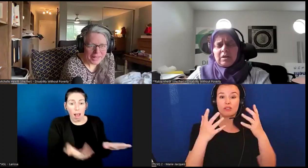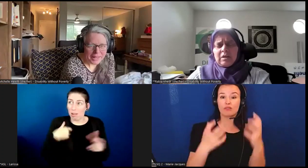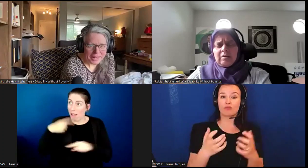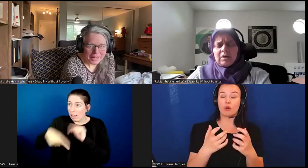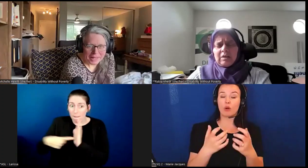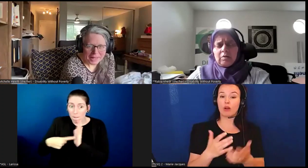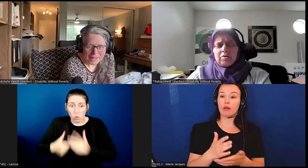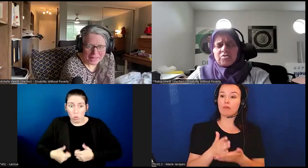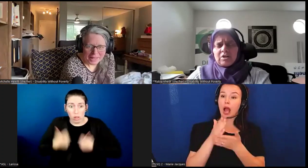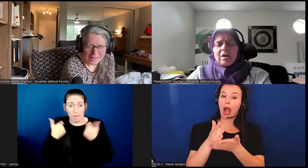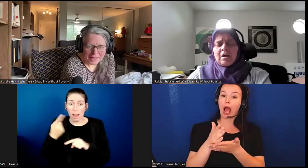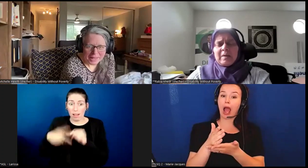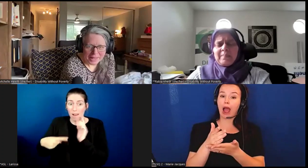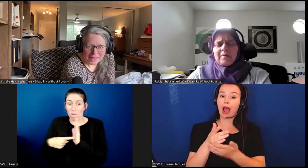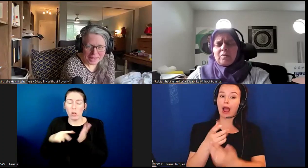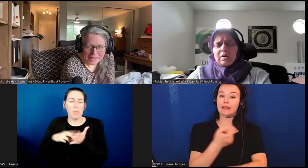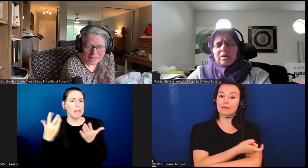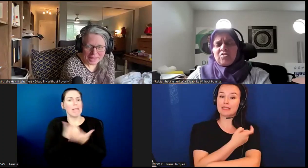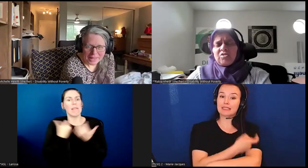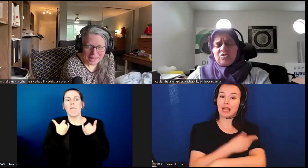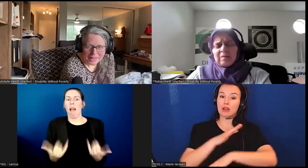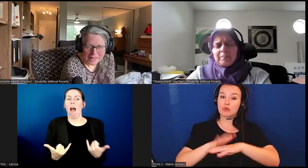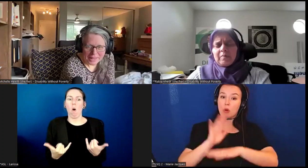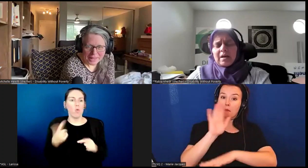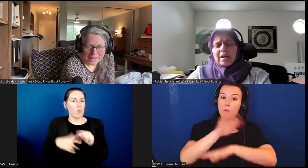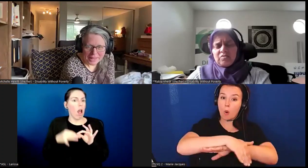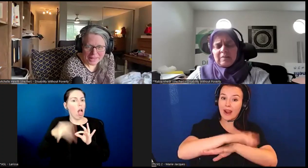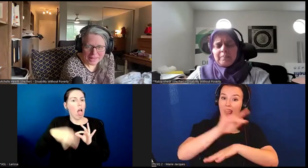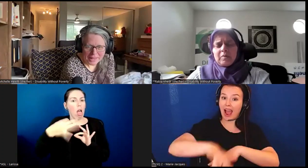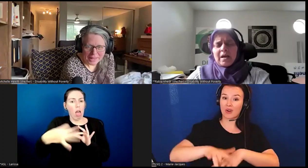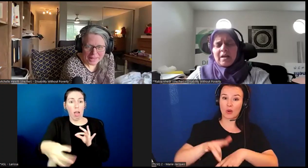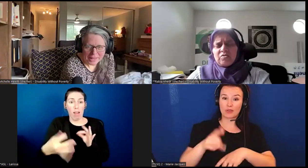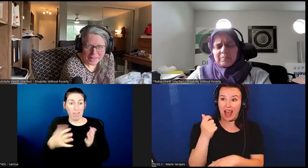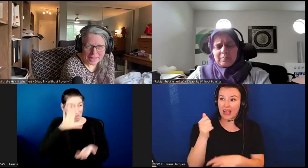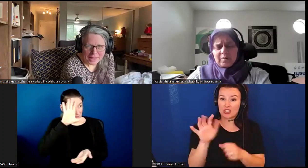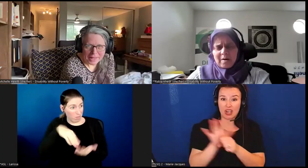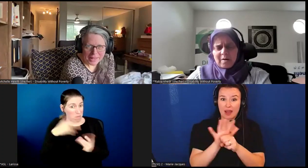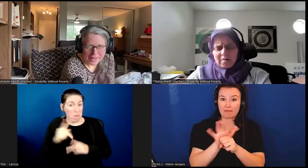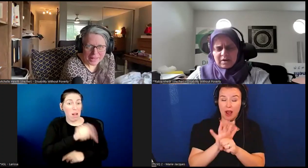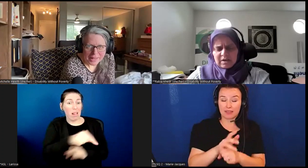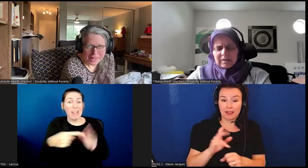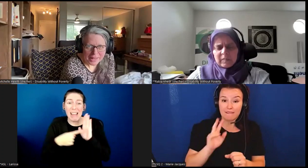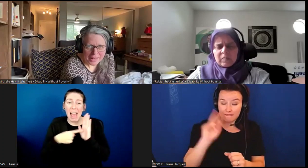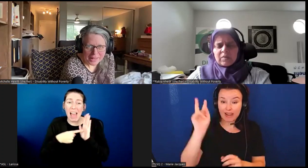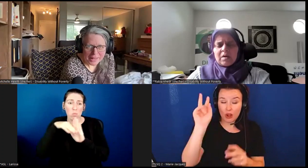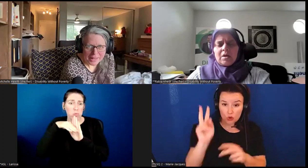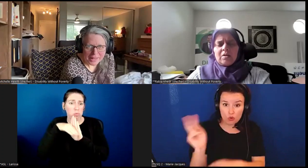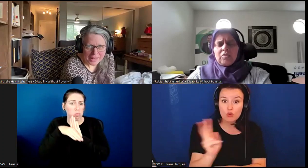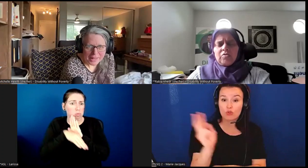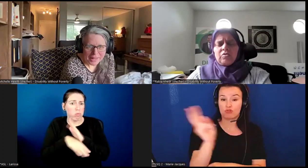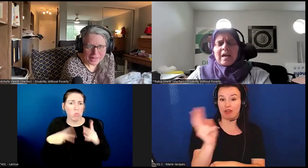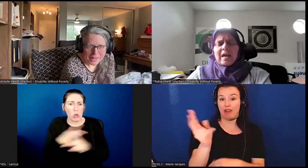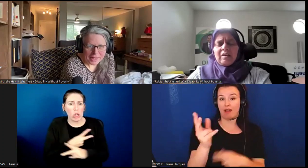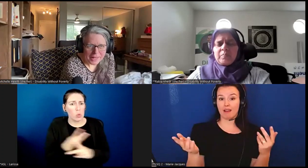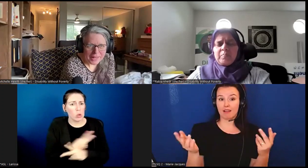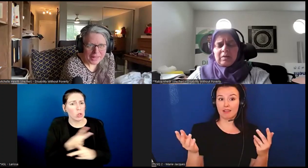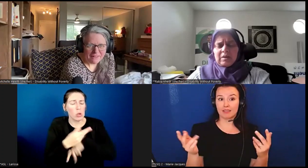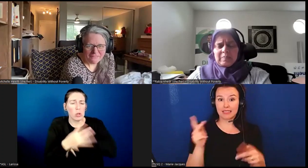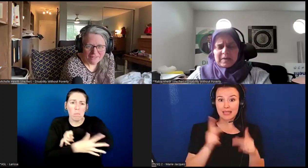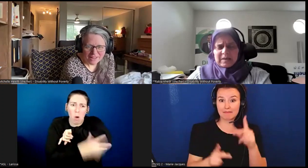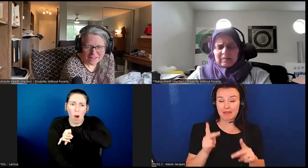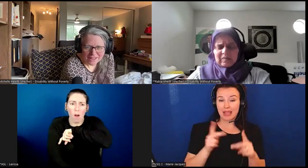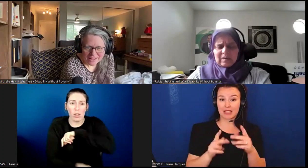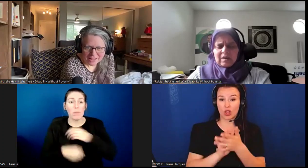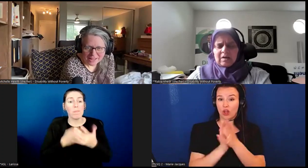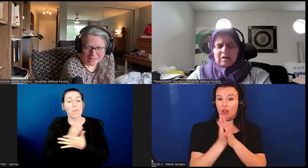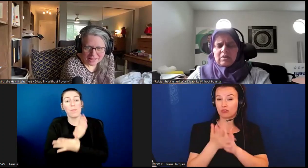is really, really urgent. People are going into deeper and deeper and deeper poverty. There's the eligibility